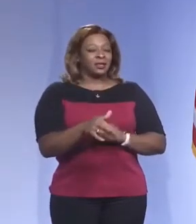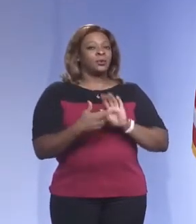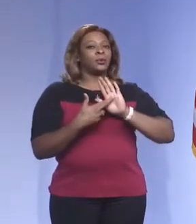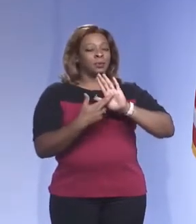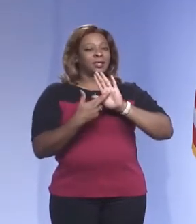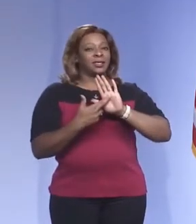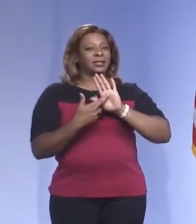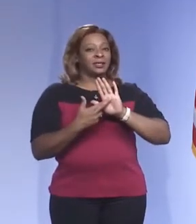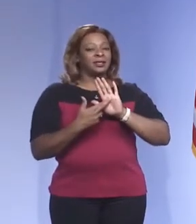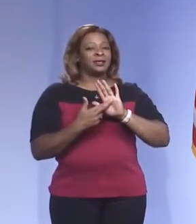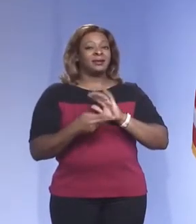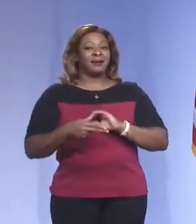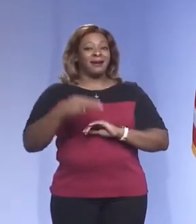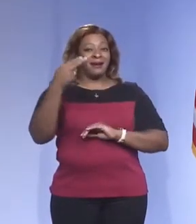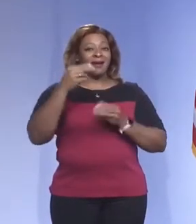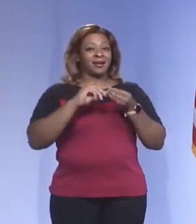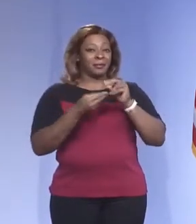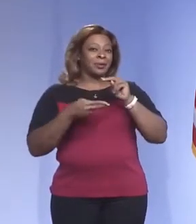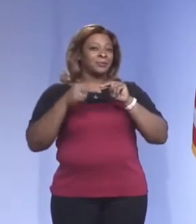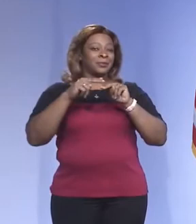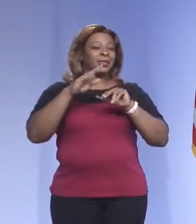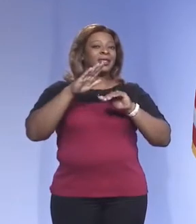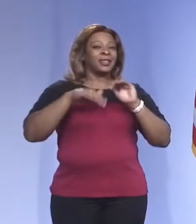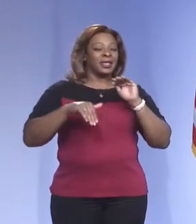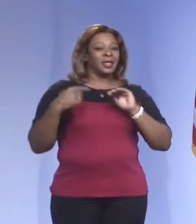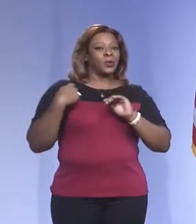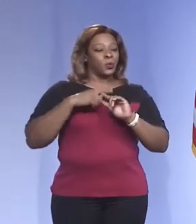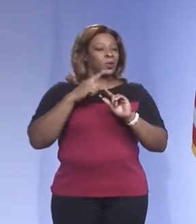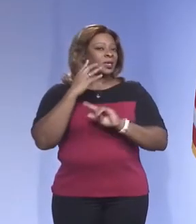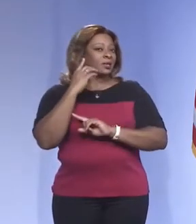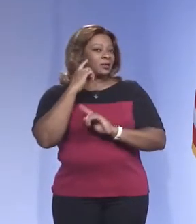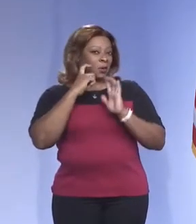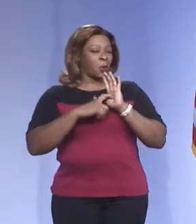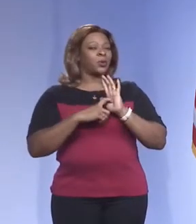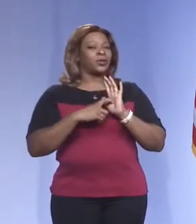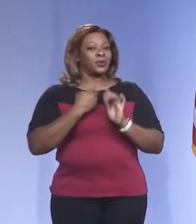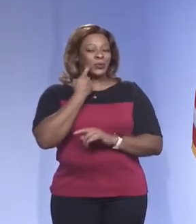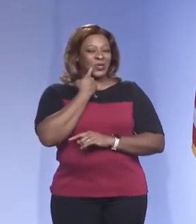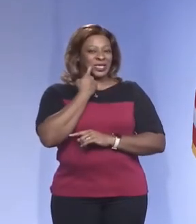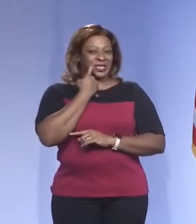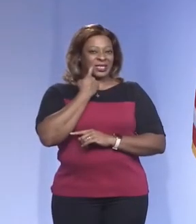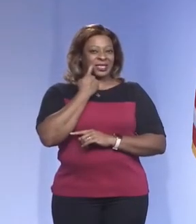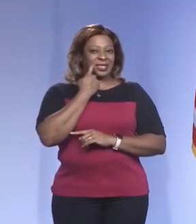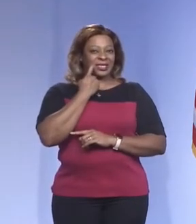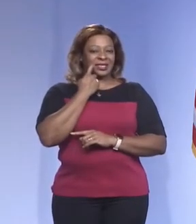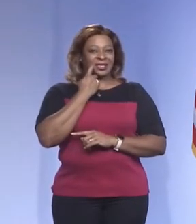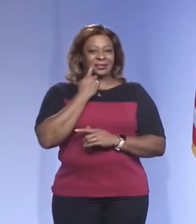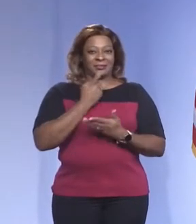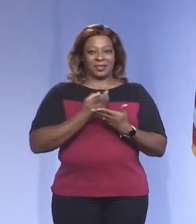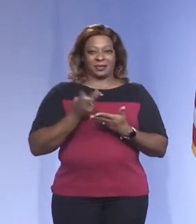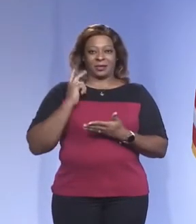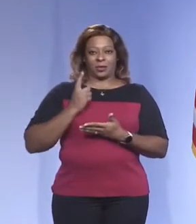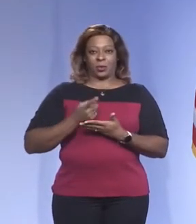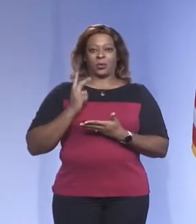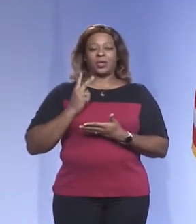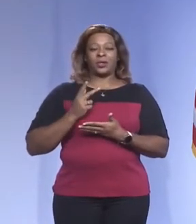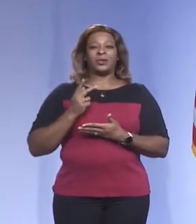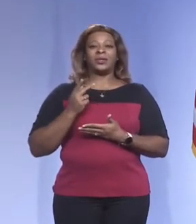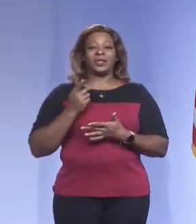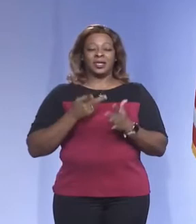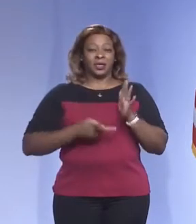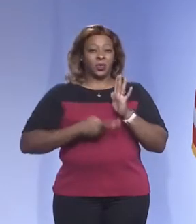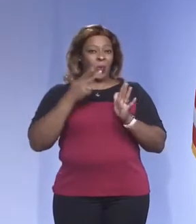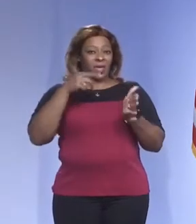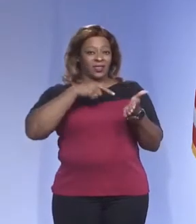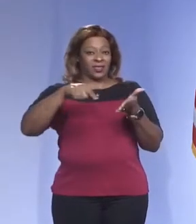represent a higher number than we've been experiencing in most recent days, and that's twice this week